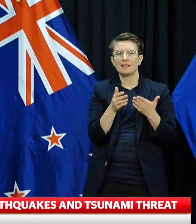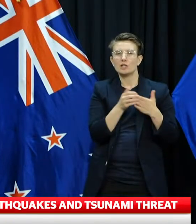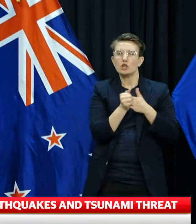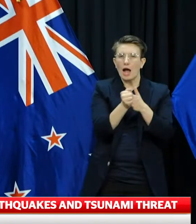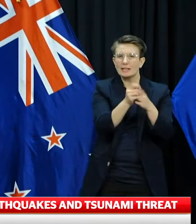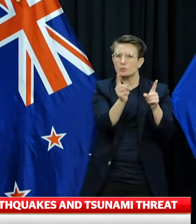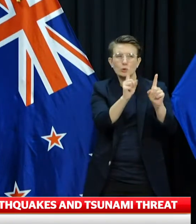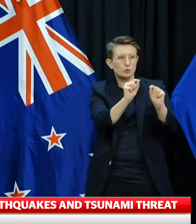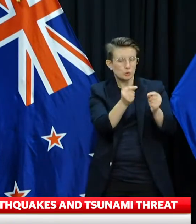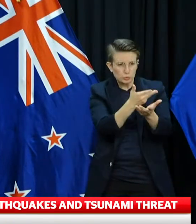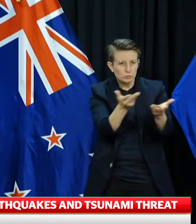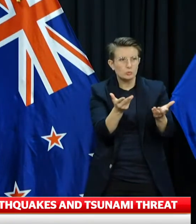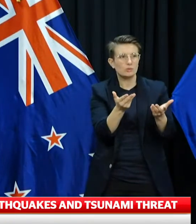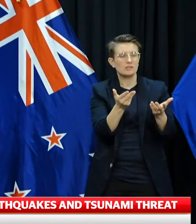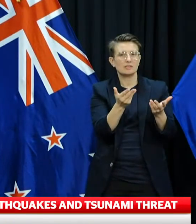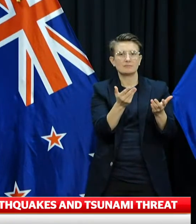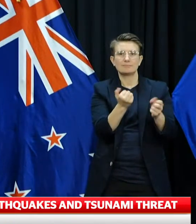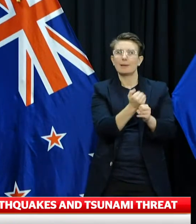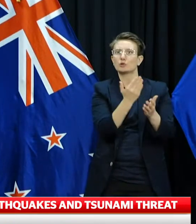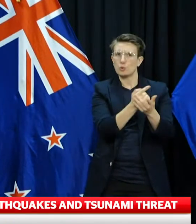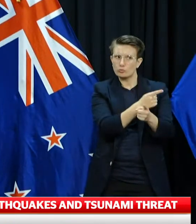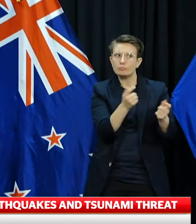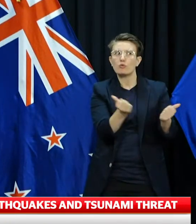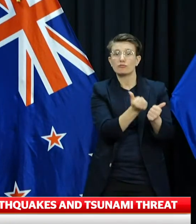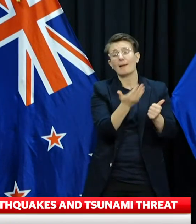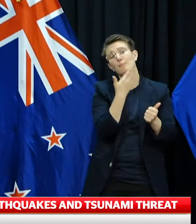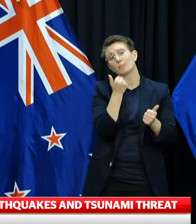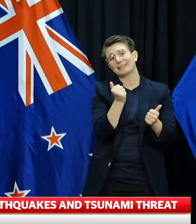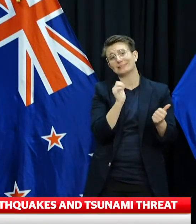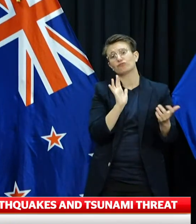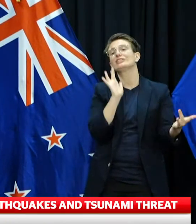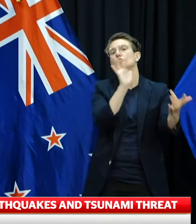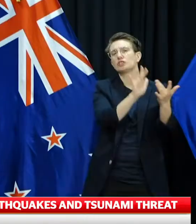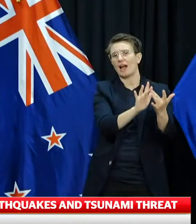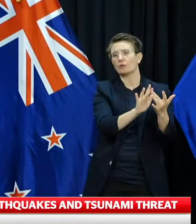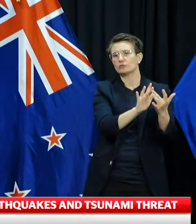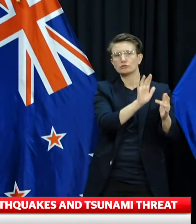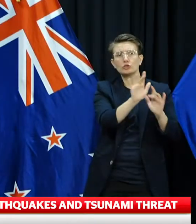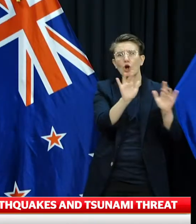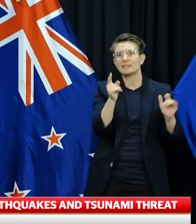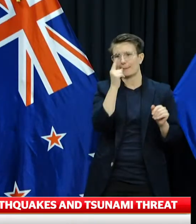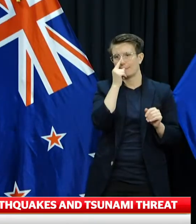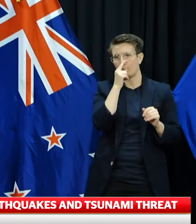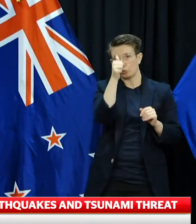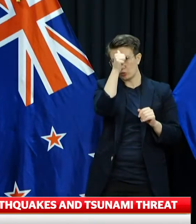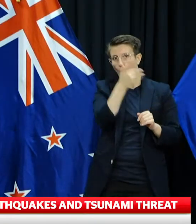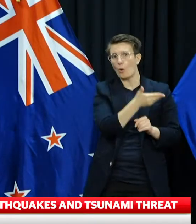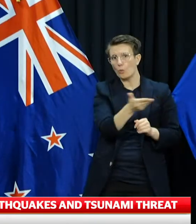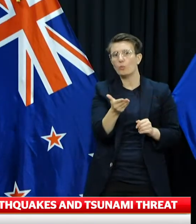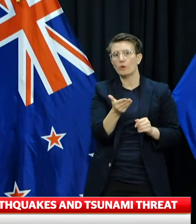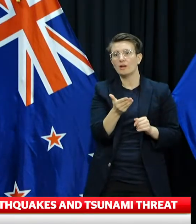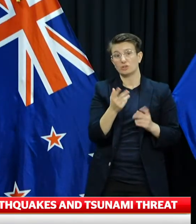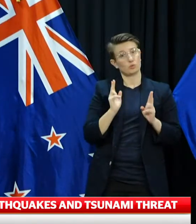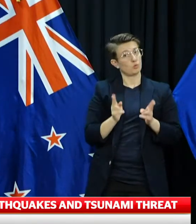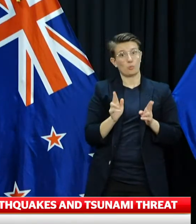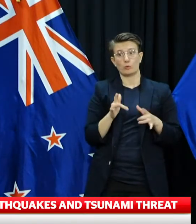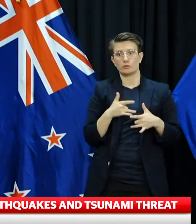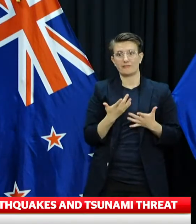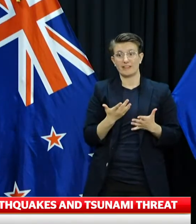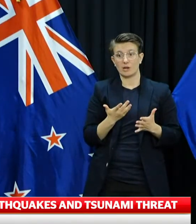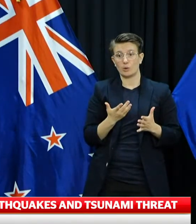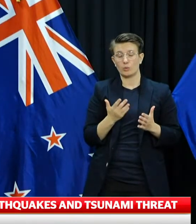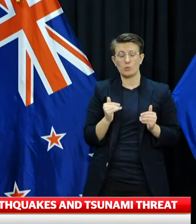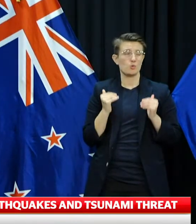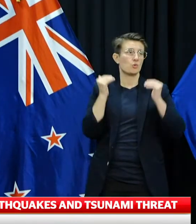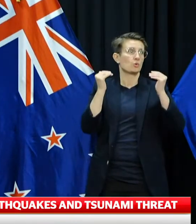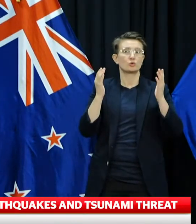guidance that may be required for some. So please do reach out. It's absolutely natural in these times to feel high degrees